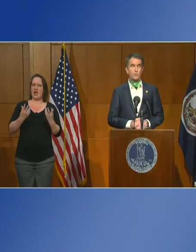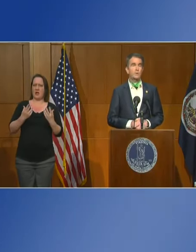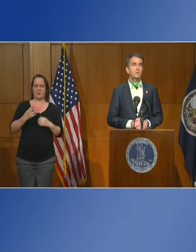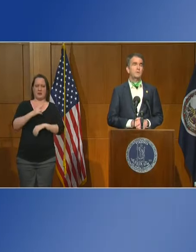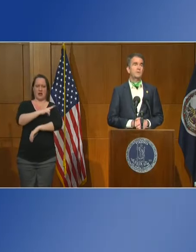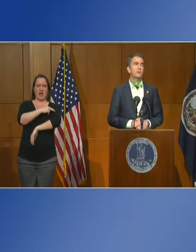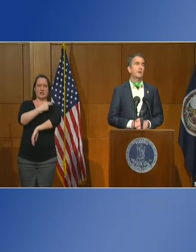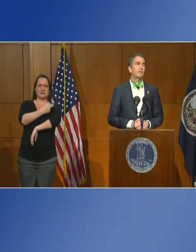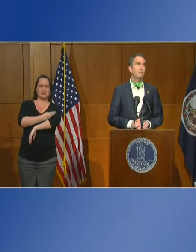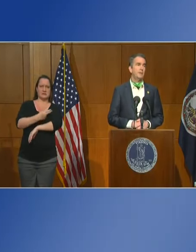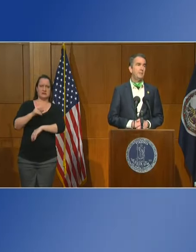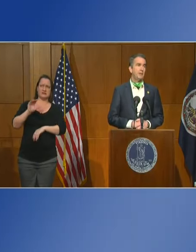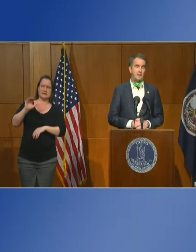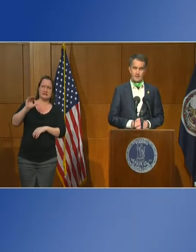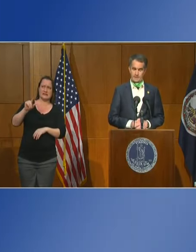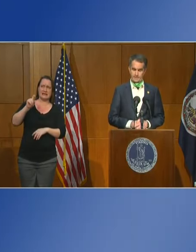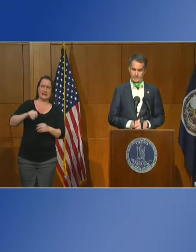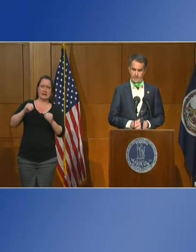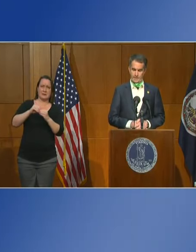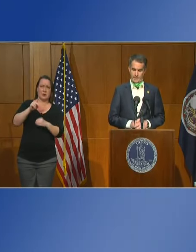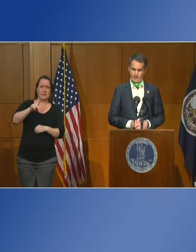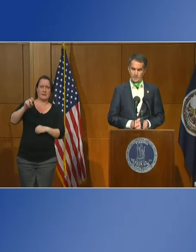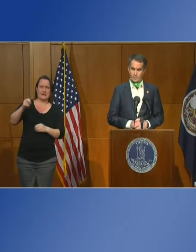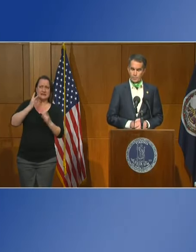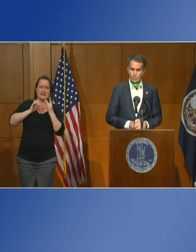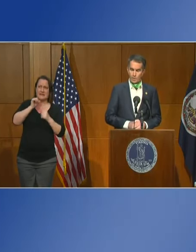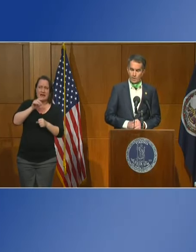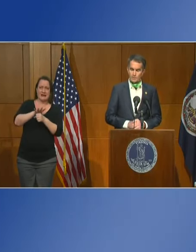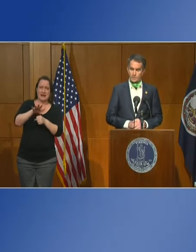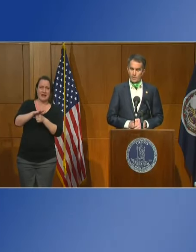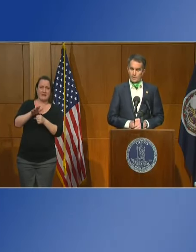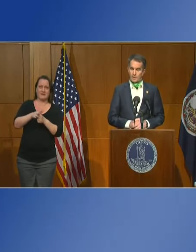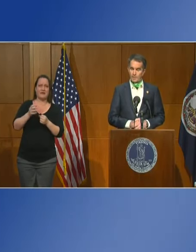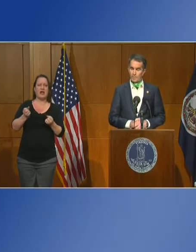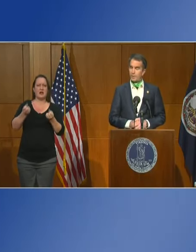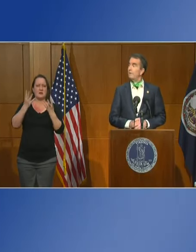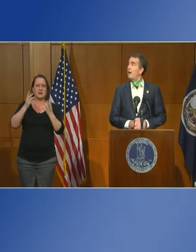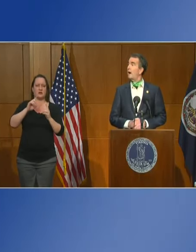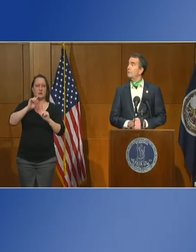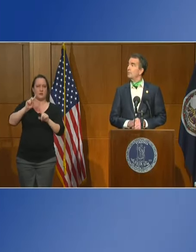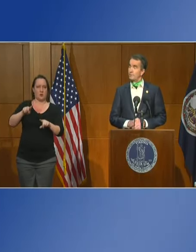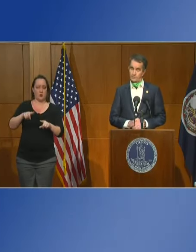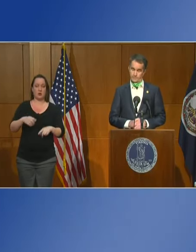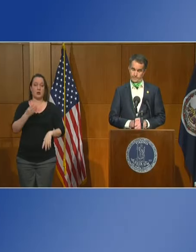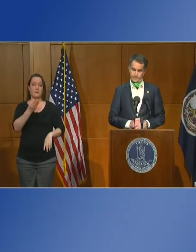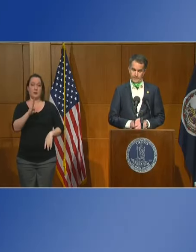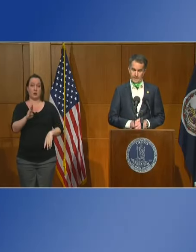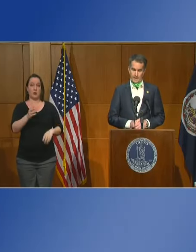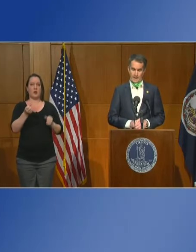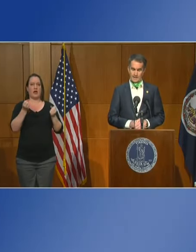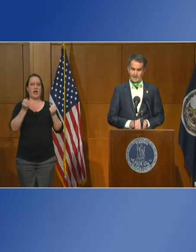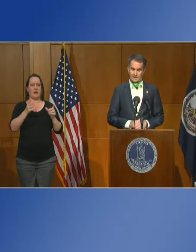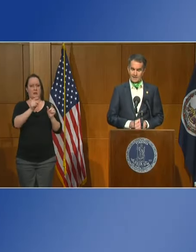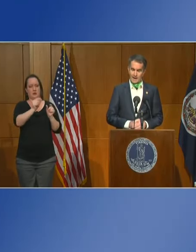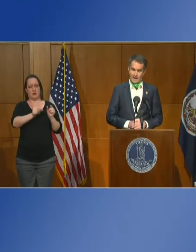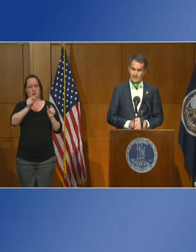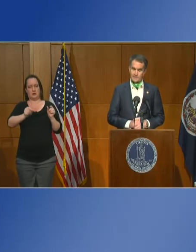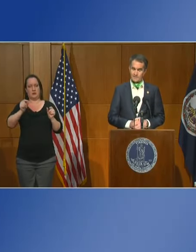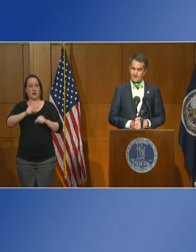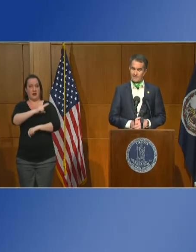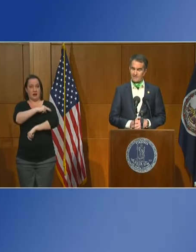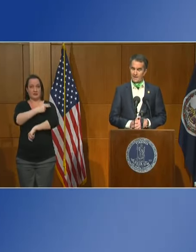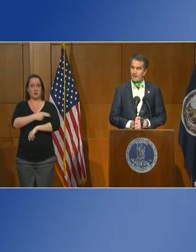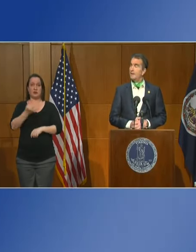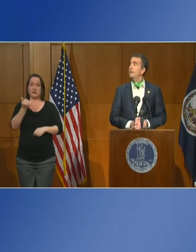reporting shortages of PPE. The blue bars are the number of hospitals, and the yellow line